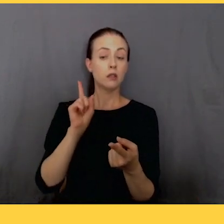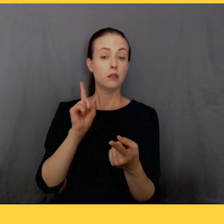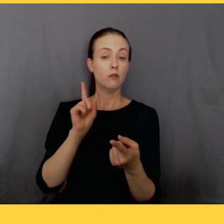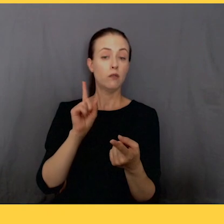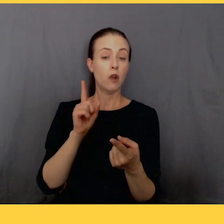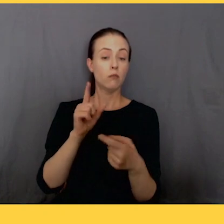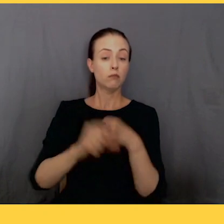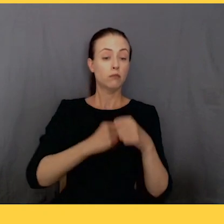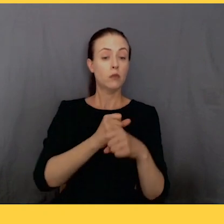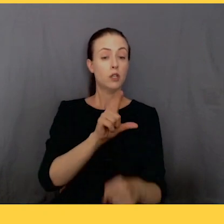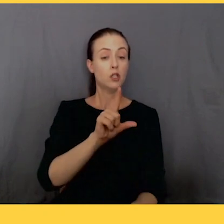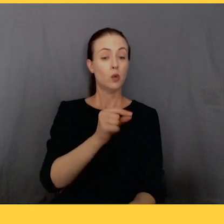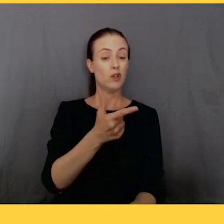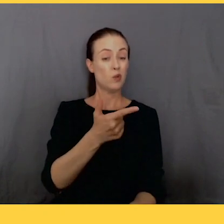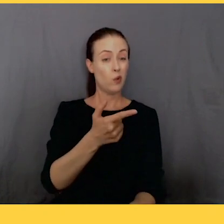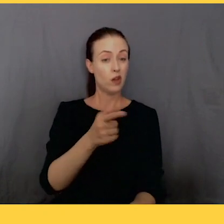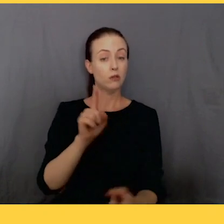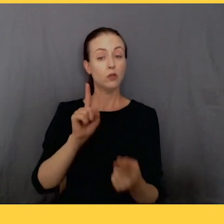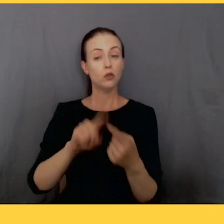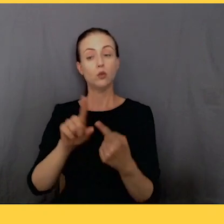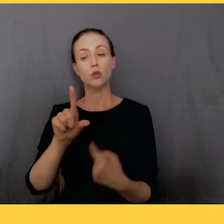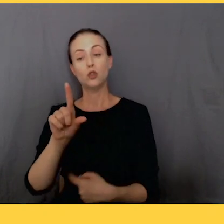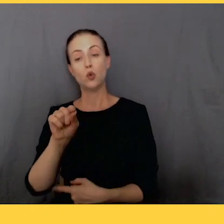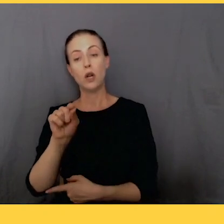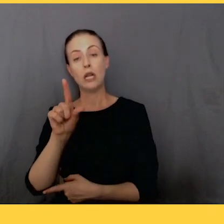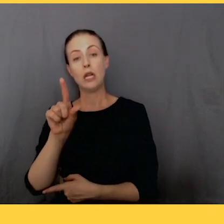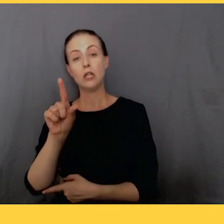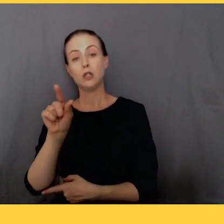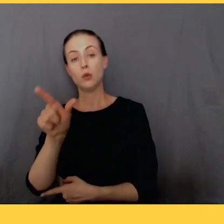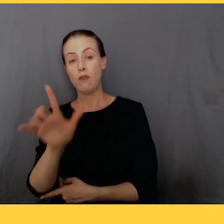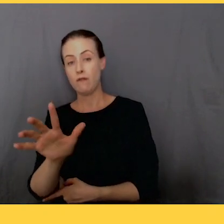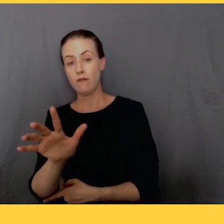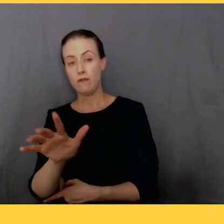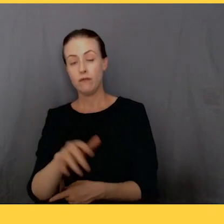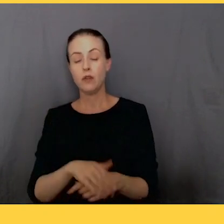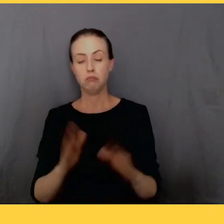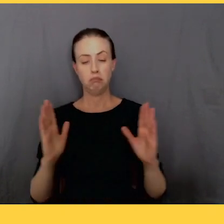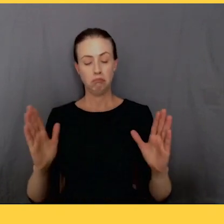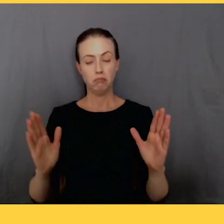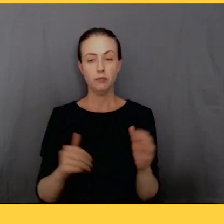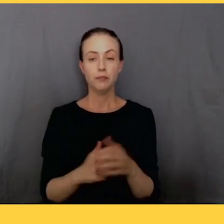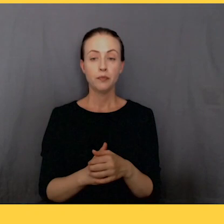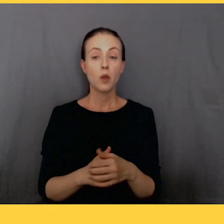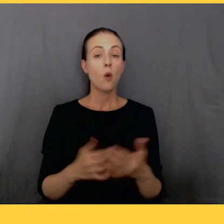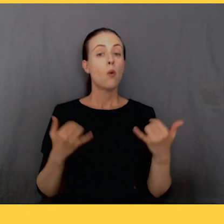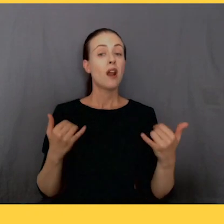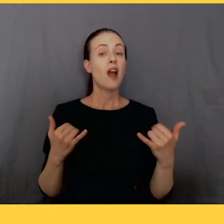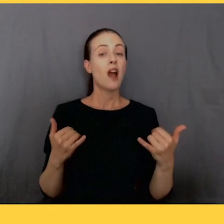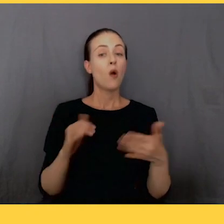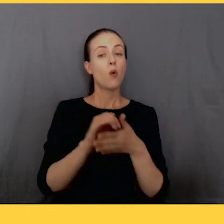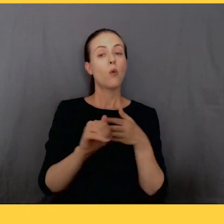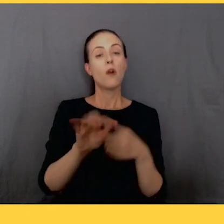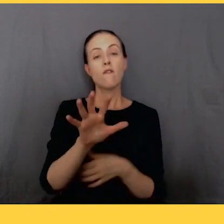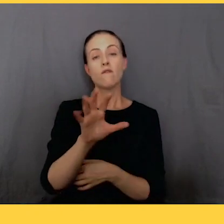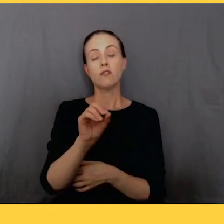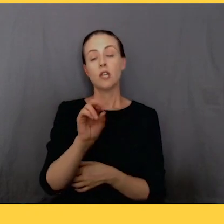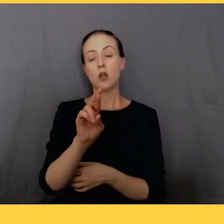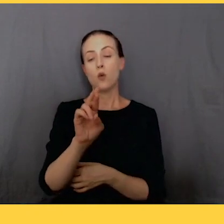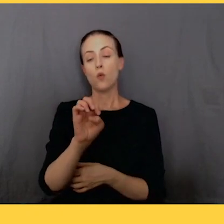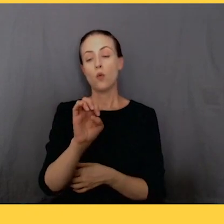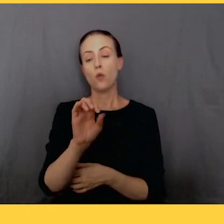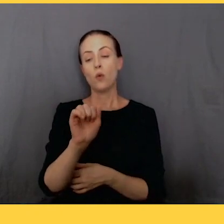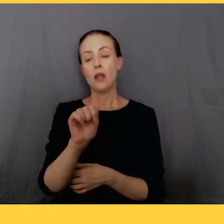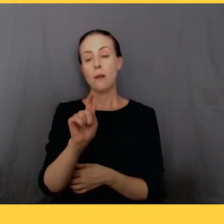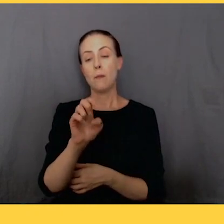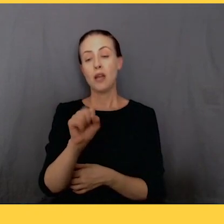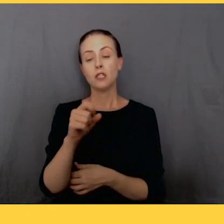the SGIP program is one way. Another is we provide now $50 rebates for small appliance